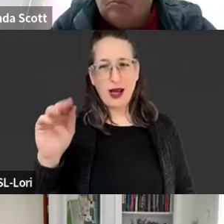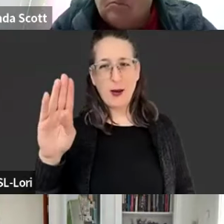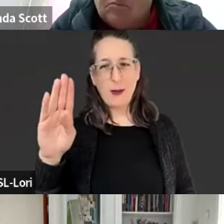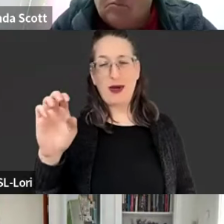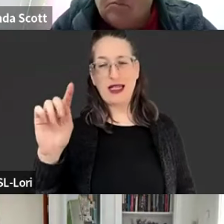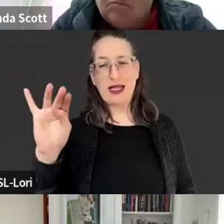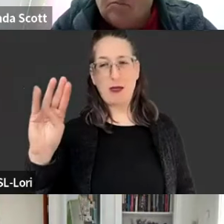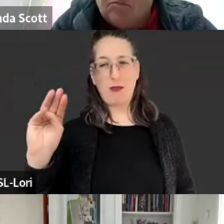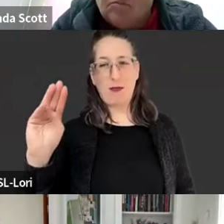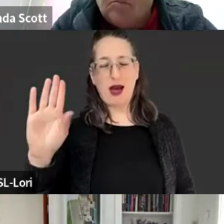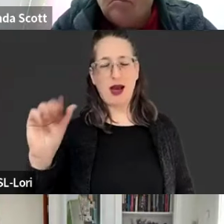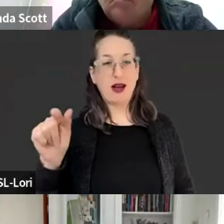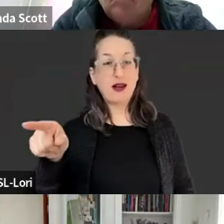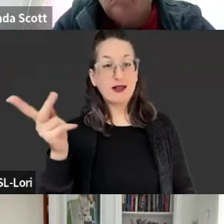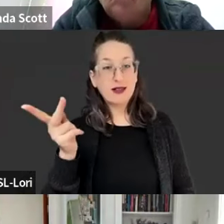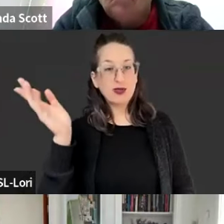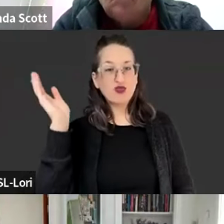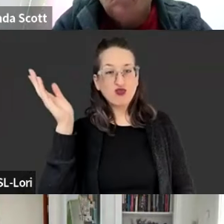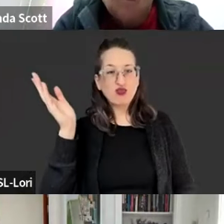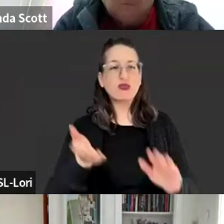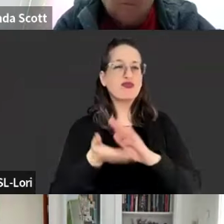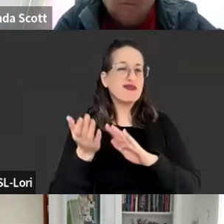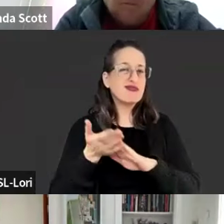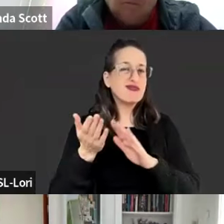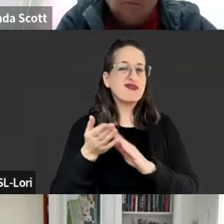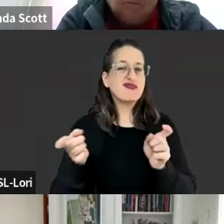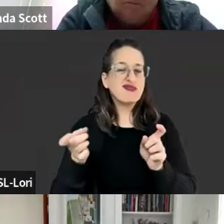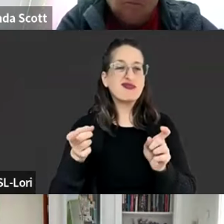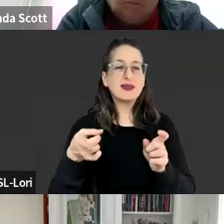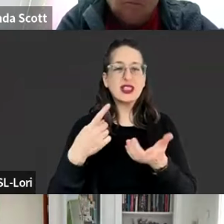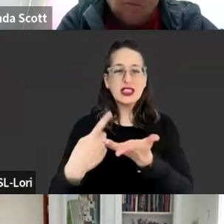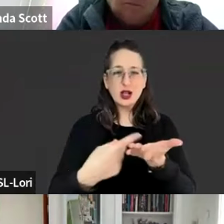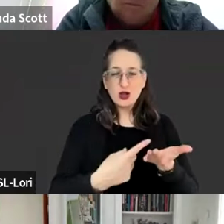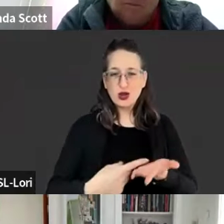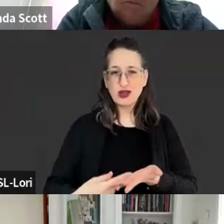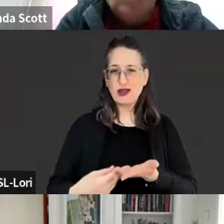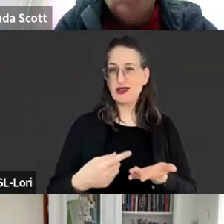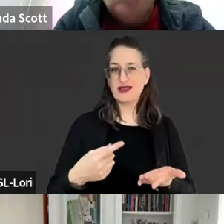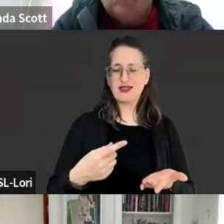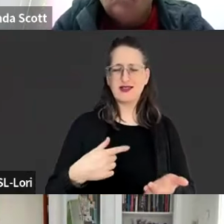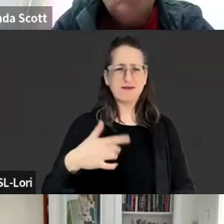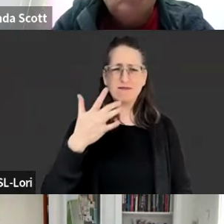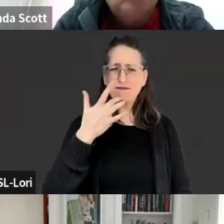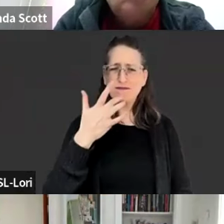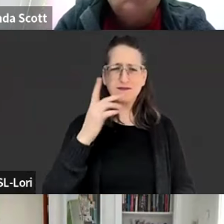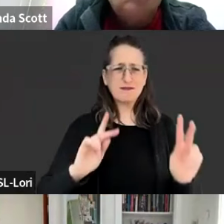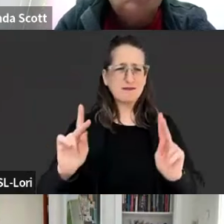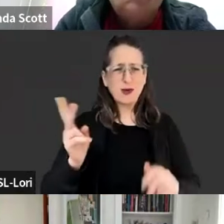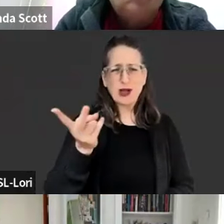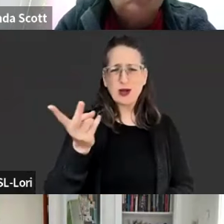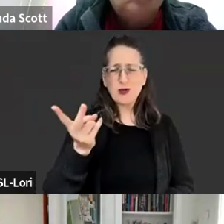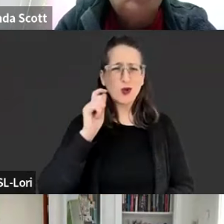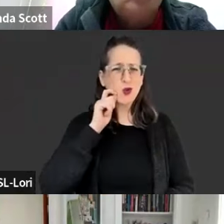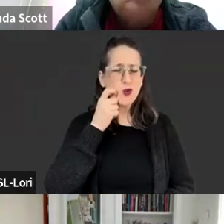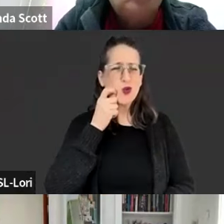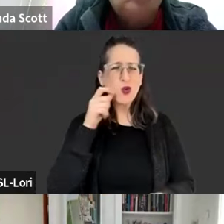going to facilitate some great discussion. But thank you guys so much. It's two of my favorite people that do some of the coolest stuff in the world. So thanks